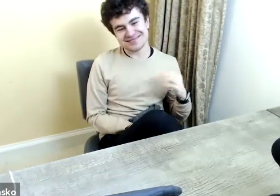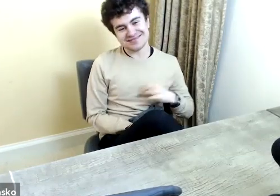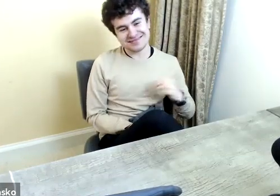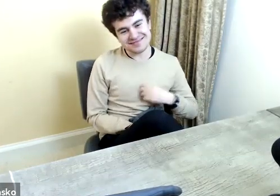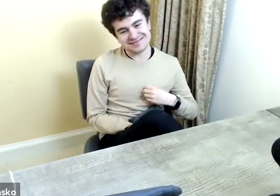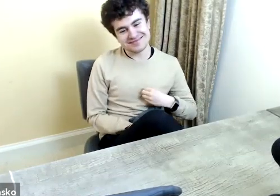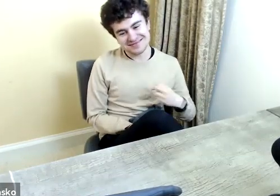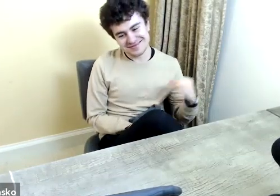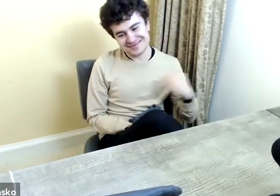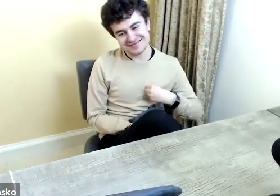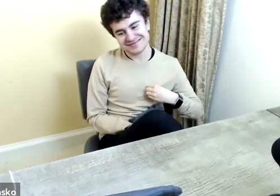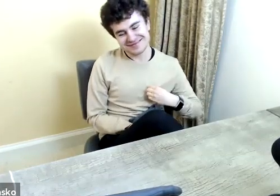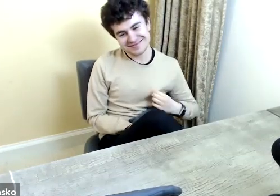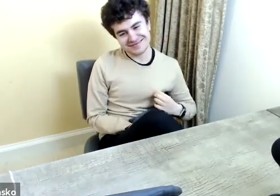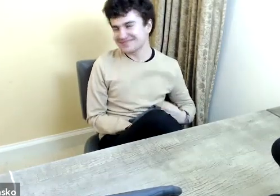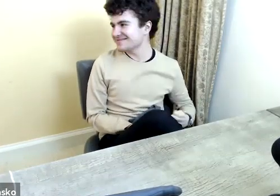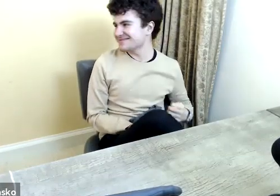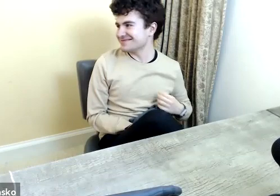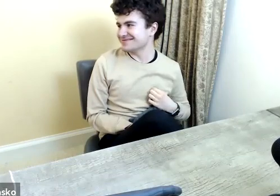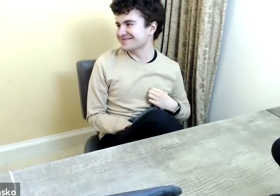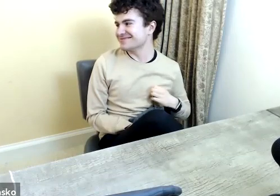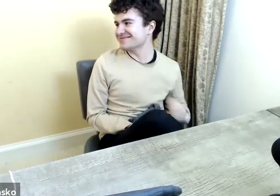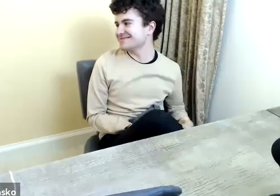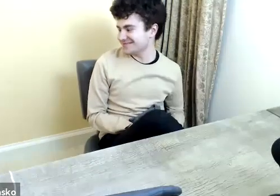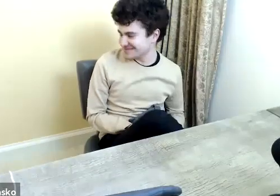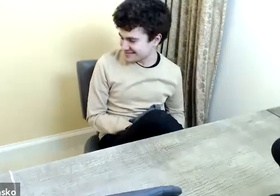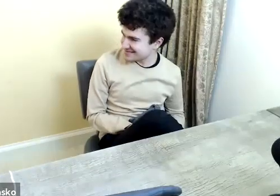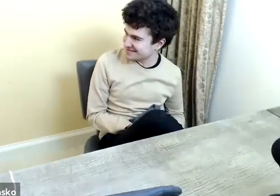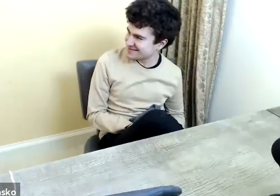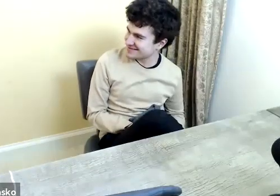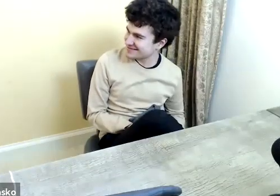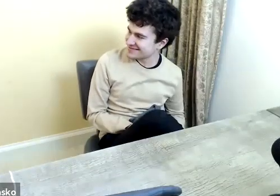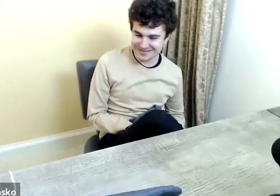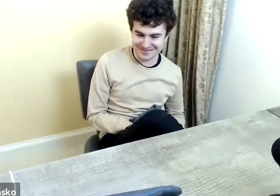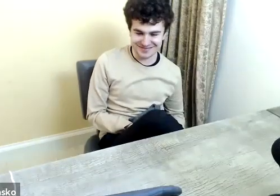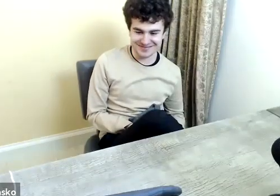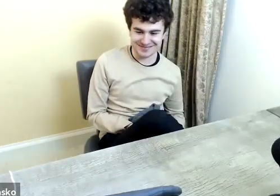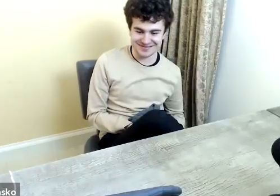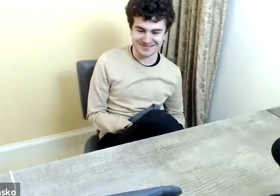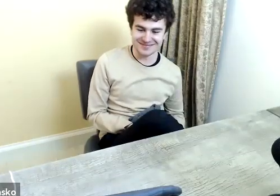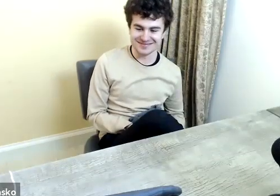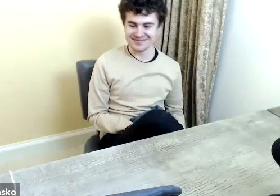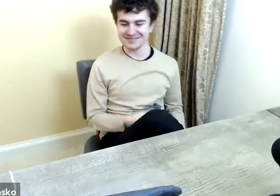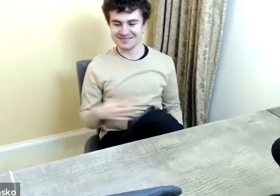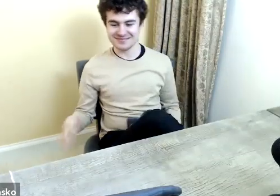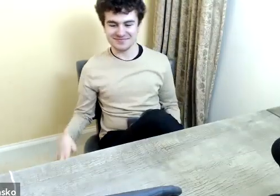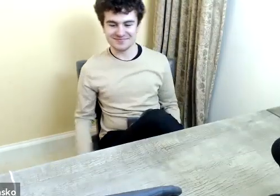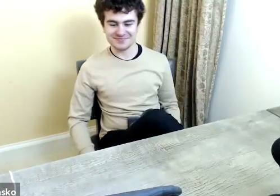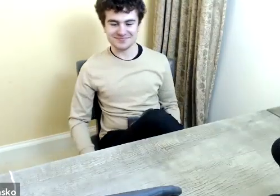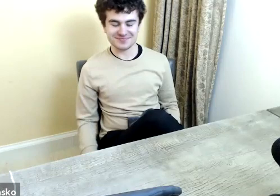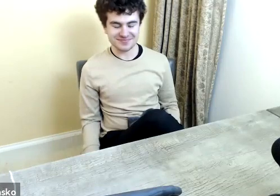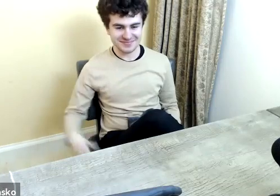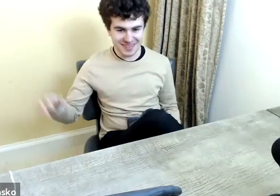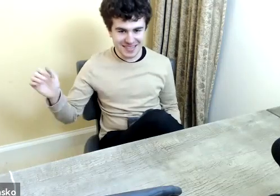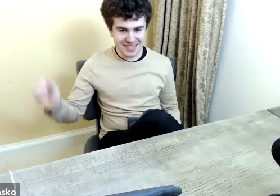to a quieter place to join them and talk a bit about a book we're all reading in English. Next, I would settle in to work on a math